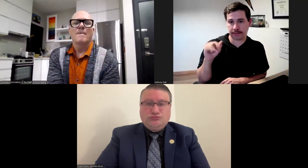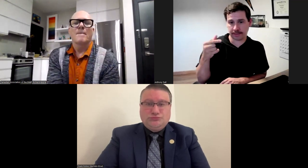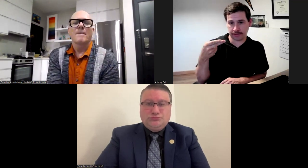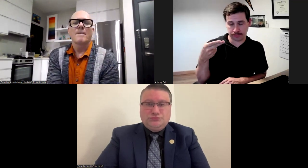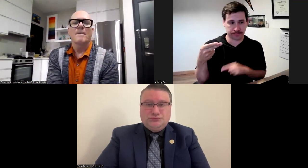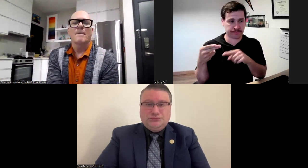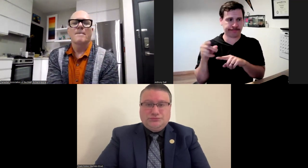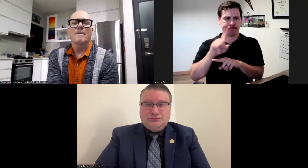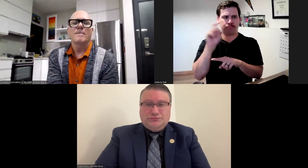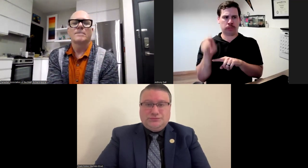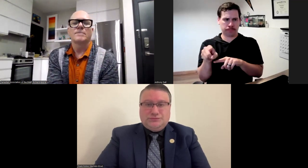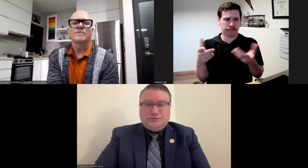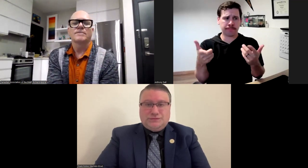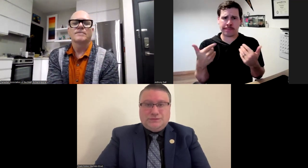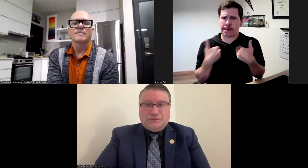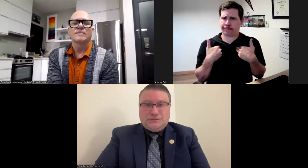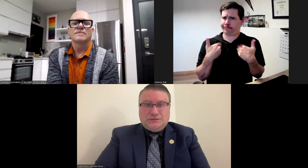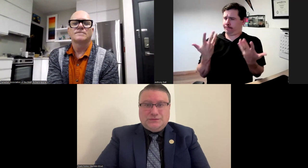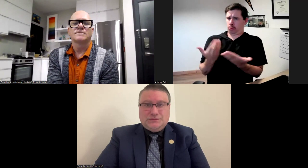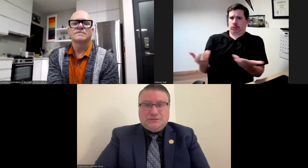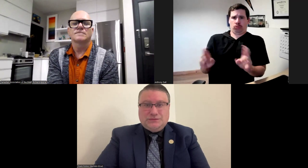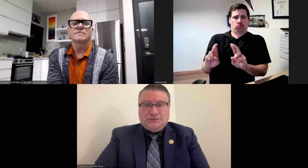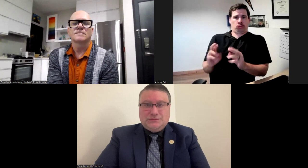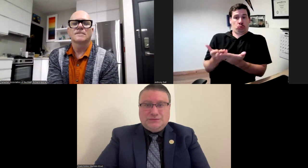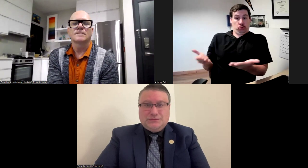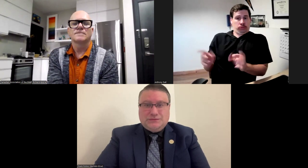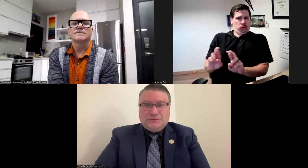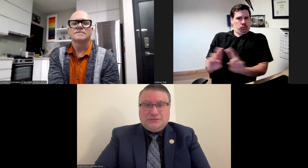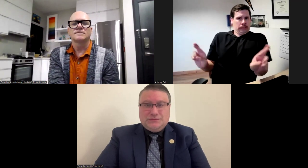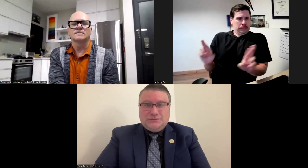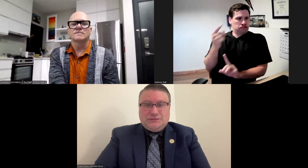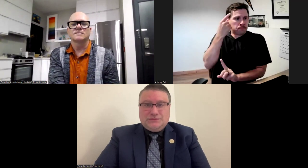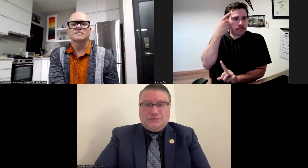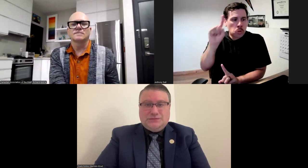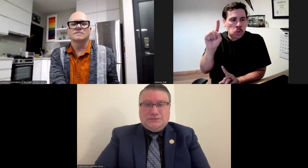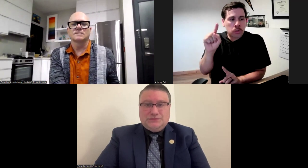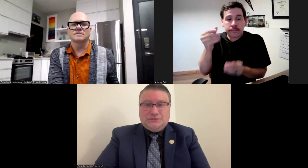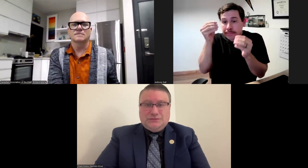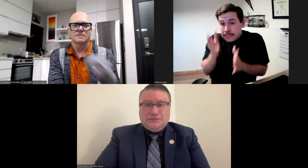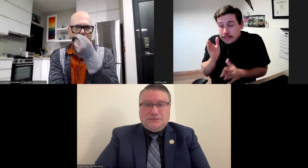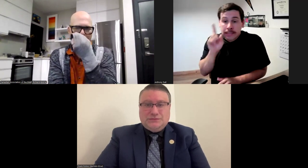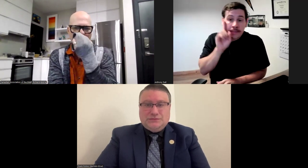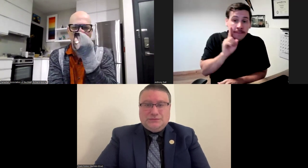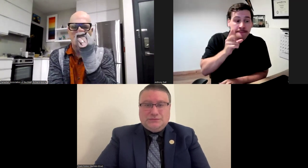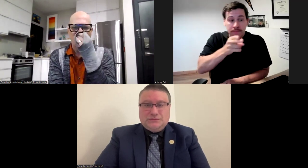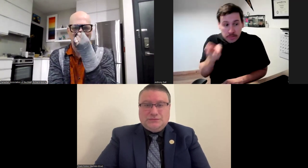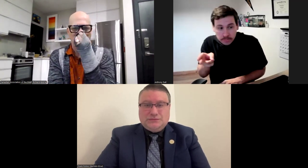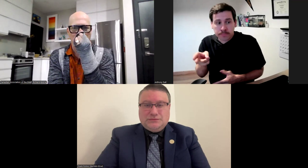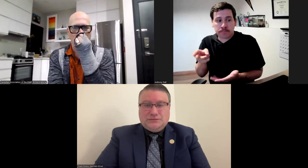Thank you, both Frank and Richard. We have another question here from Kaylee. Do you have any readily available resources